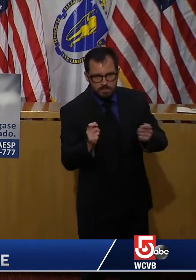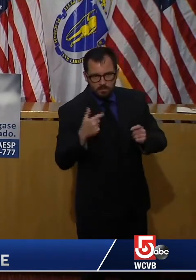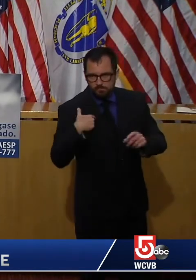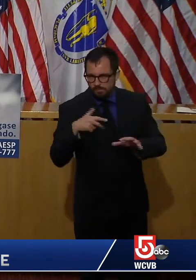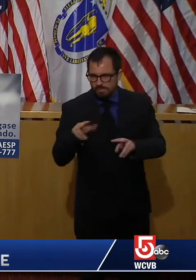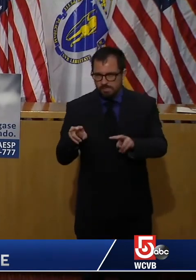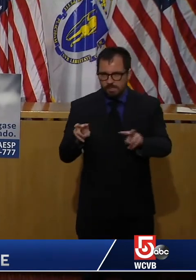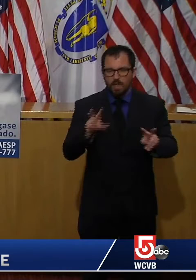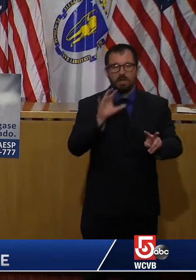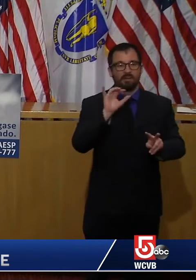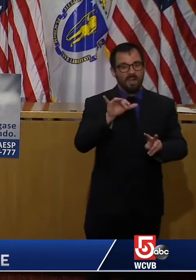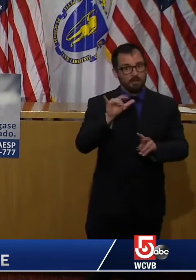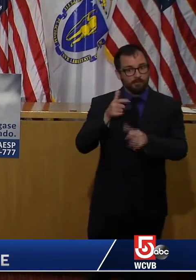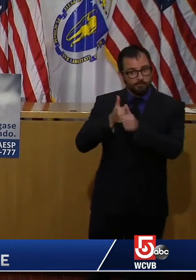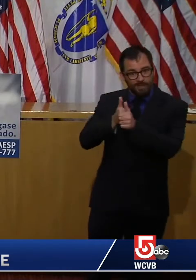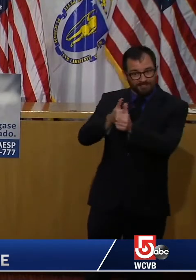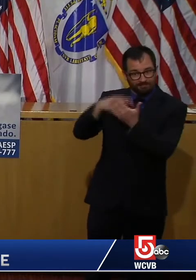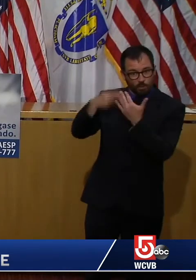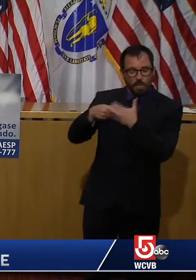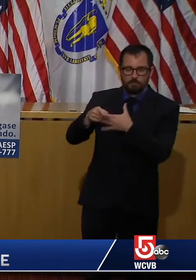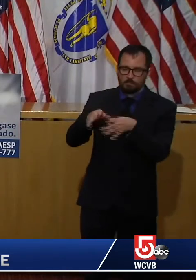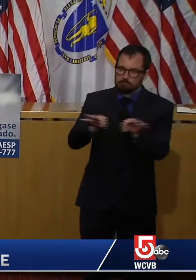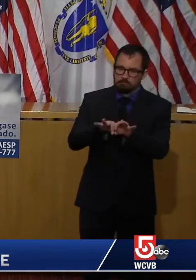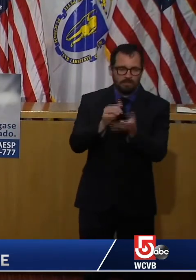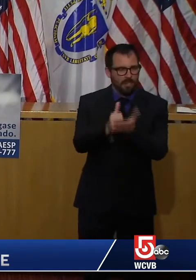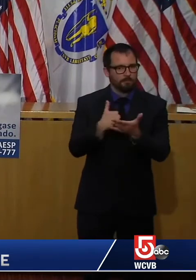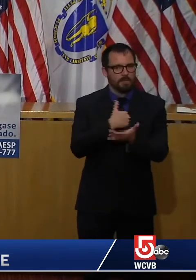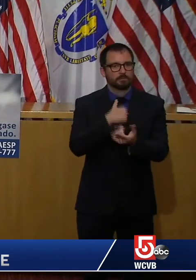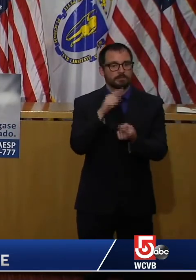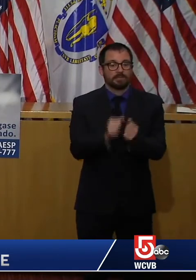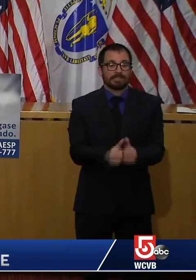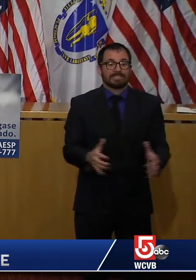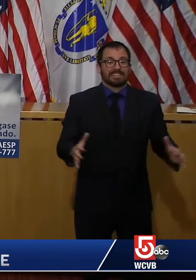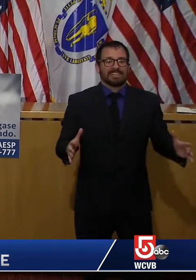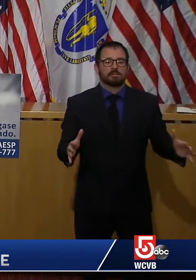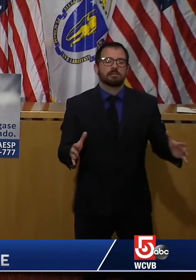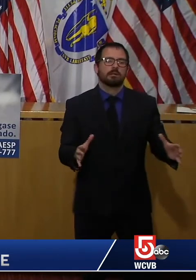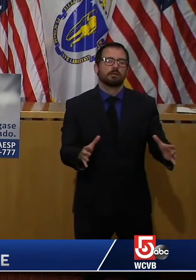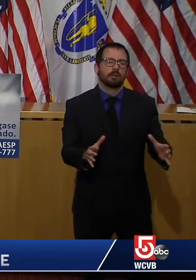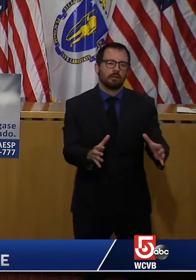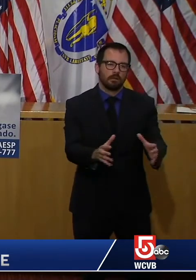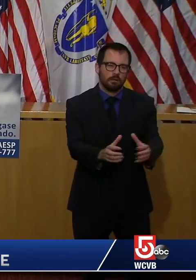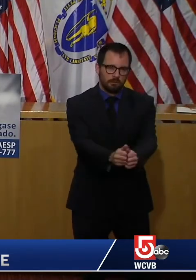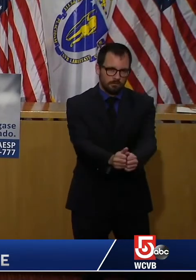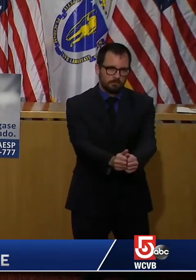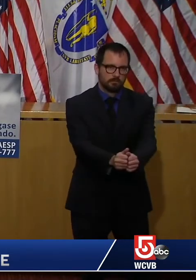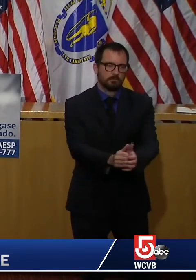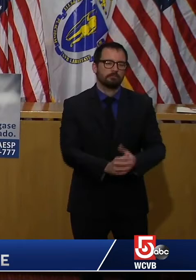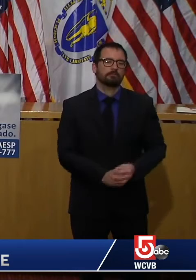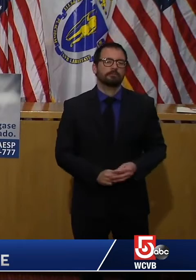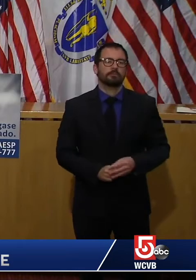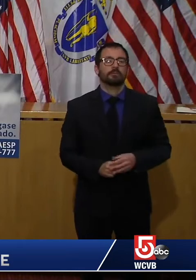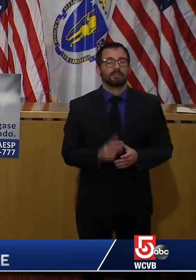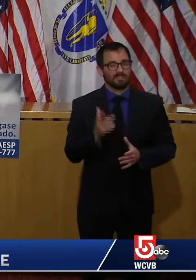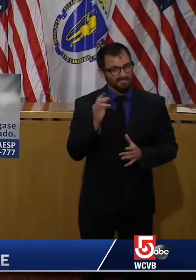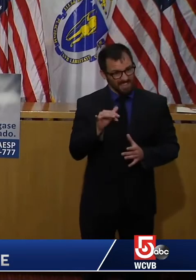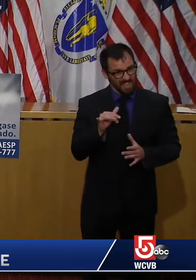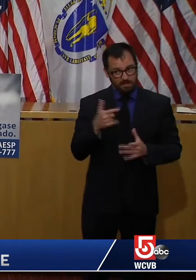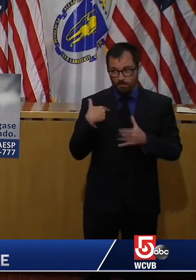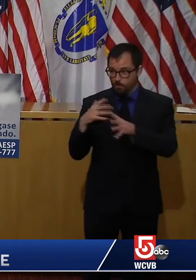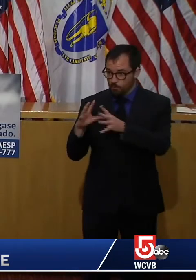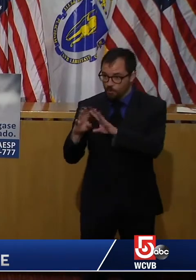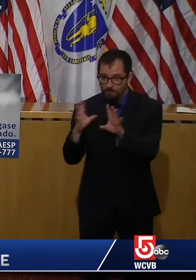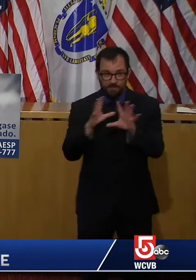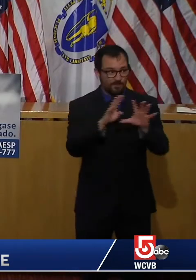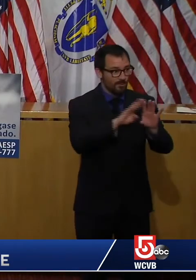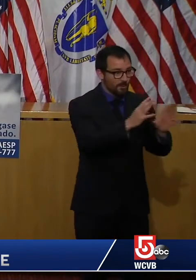about people moving around in ways that they haven't been for the past couple of months. And I go no further